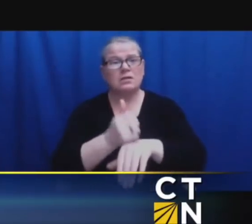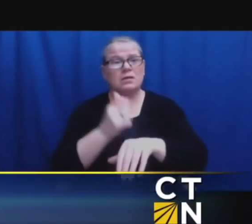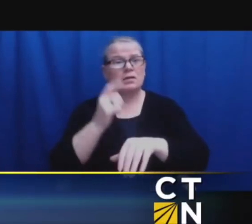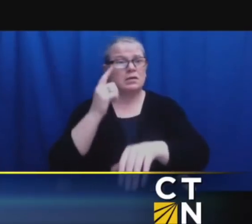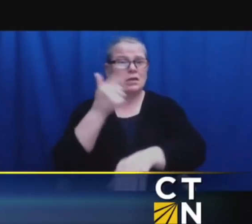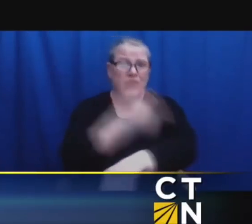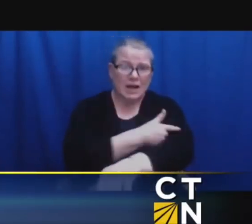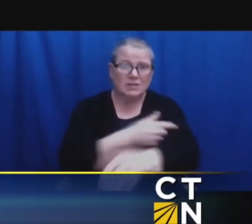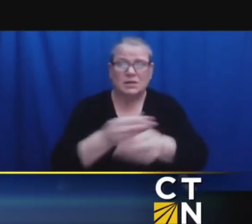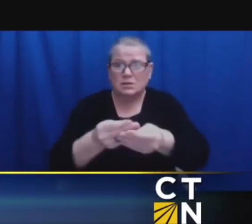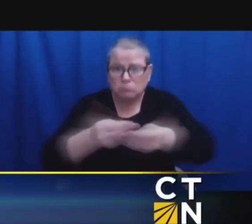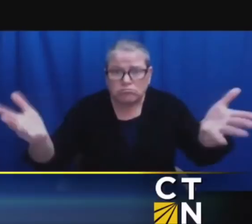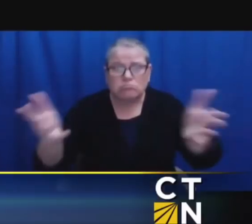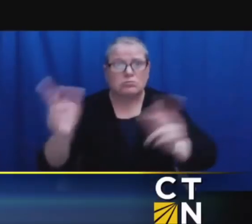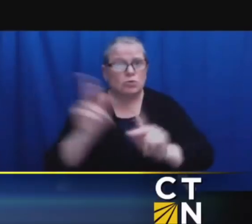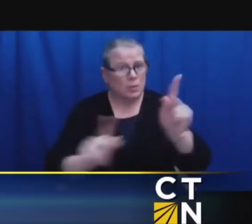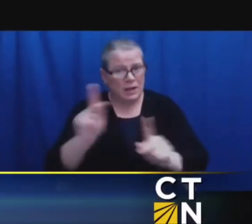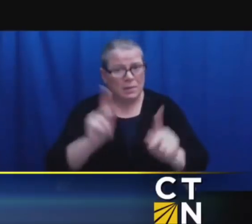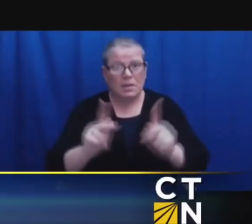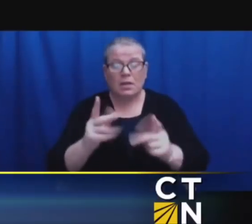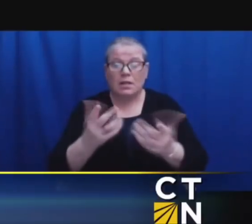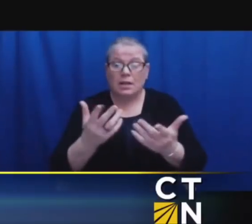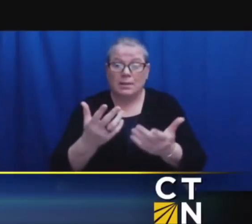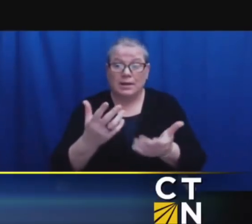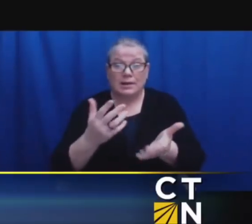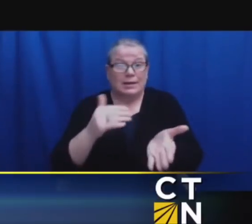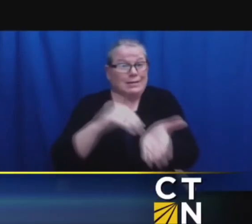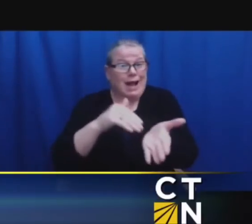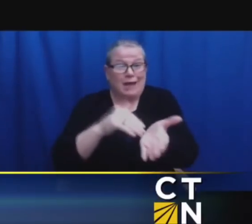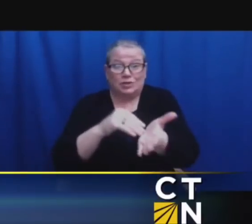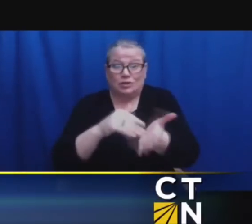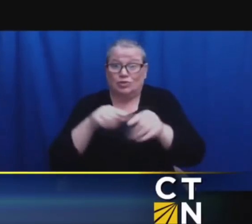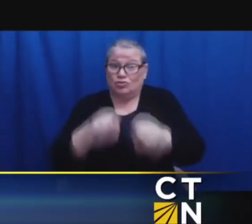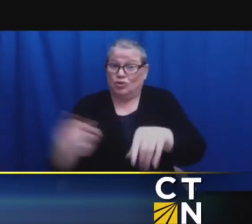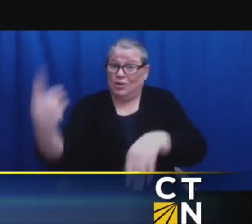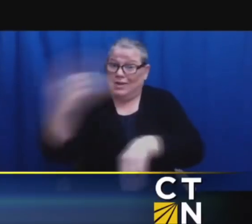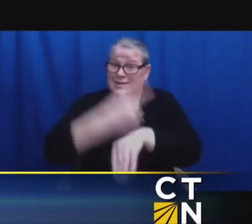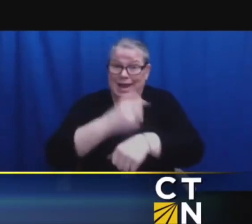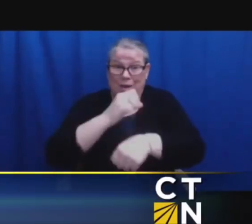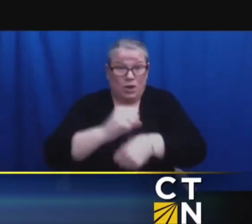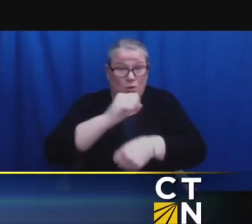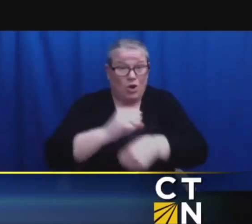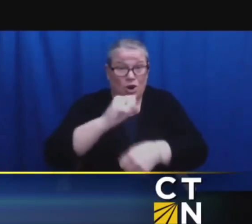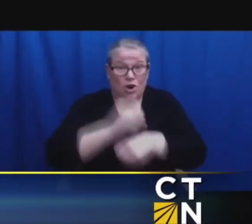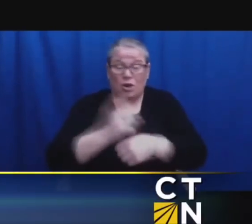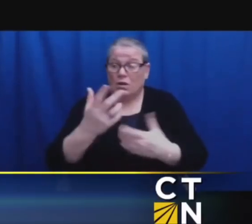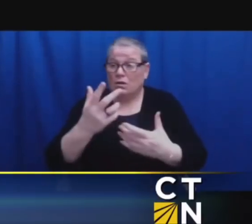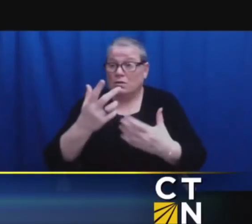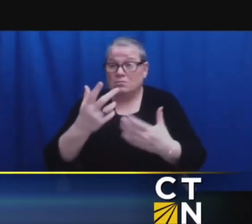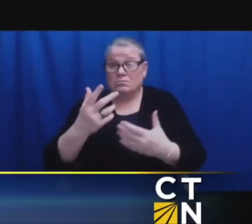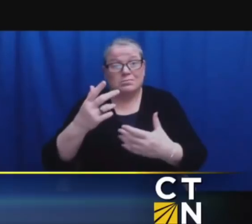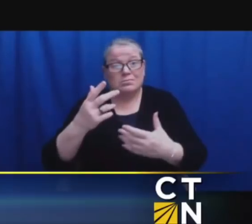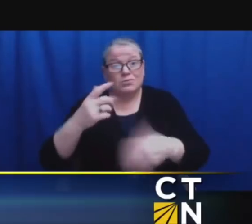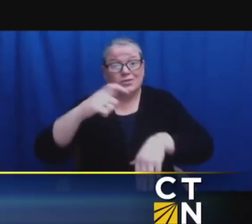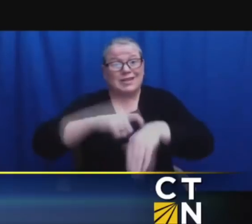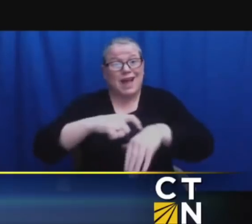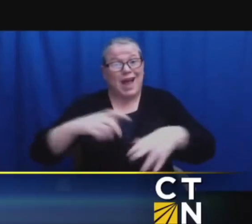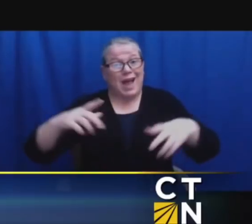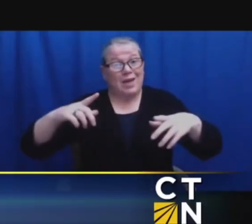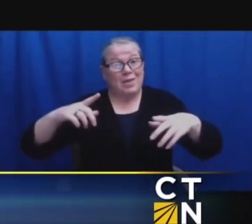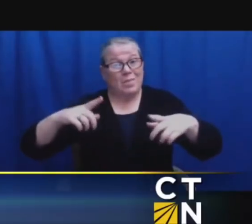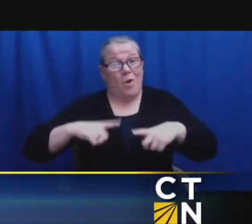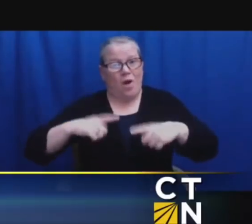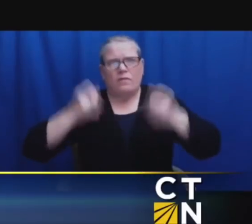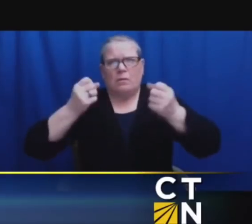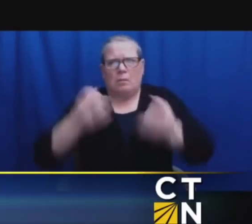population. As physicians, we work during the day, and when we're off, many physicians are volunteering to be able to